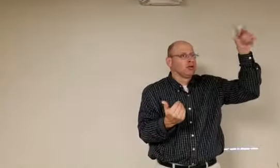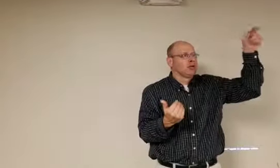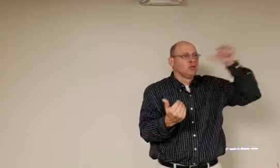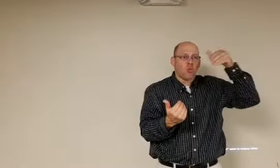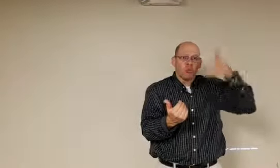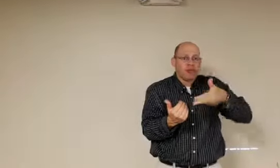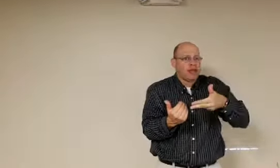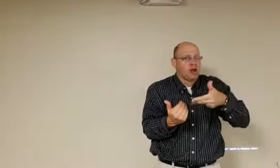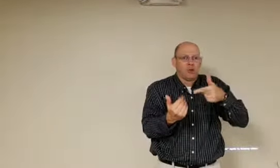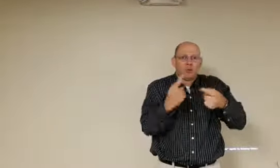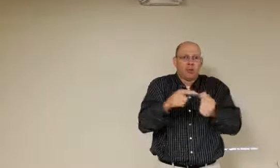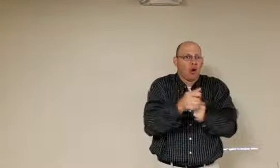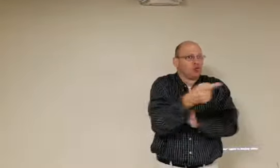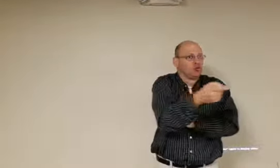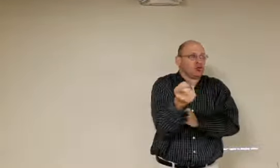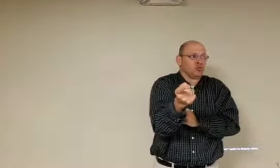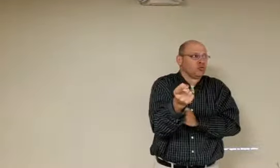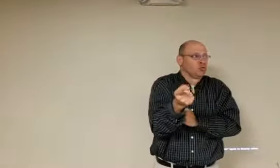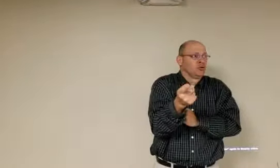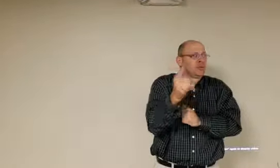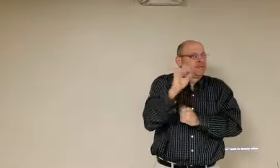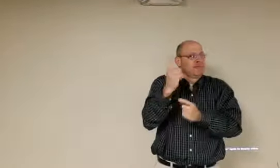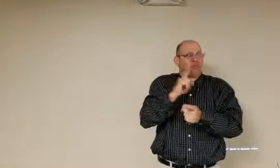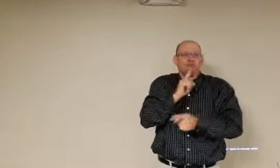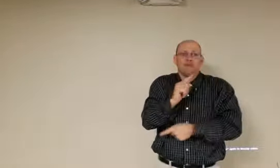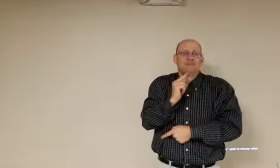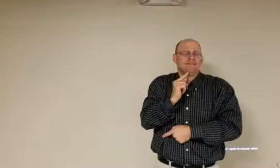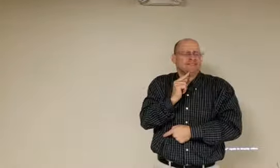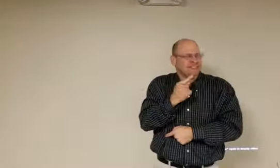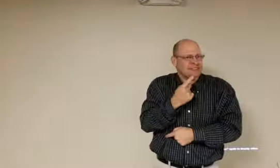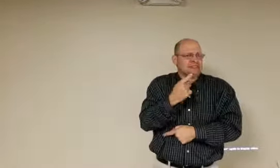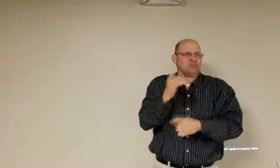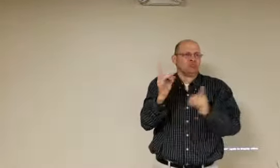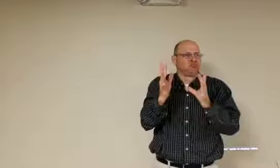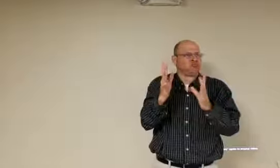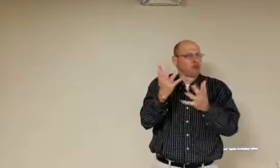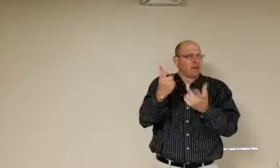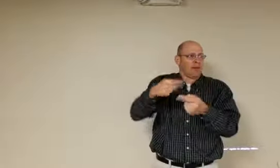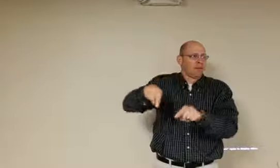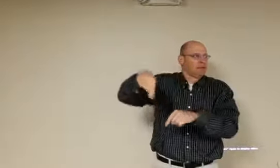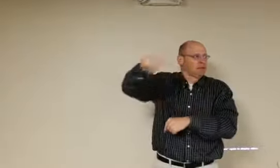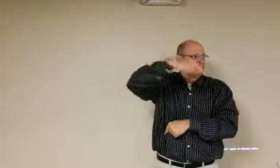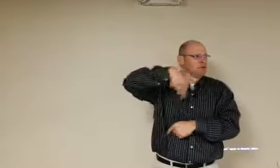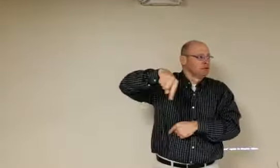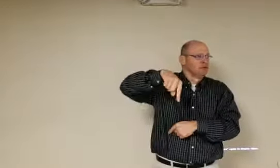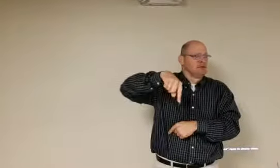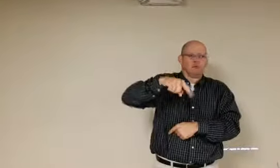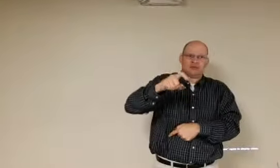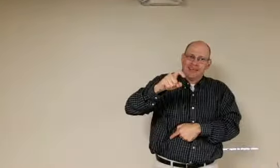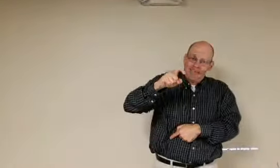away from him. He's not going to be there for you when you need him if you don't pray. It's going to be a horrible